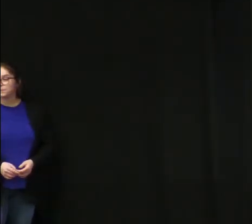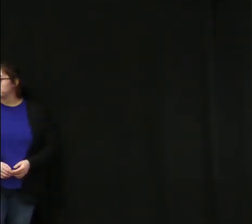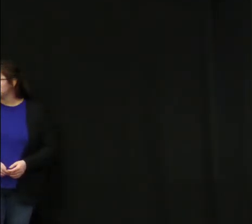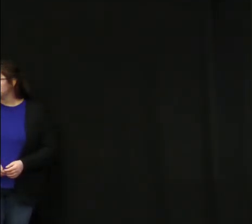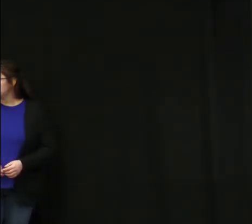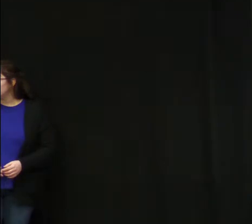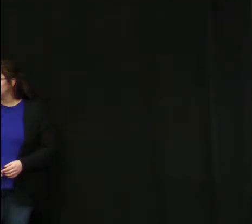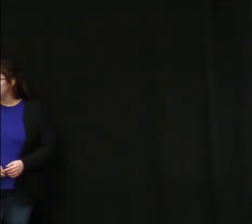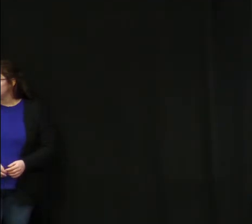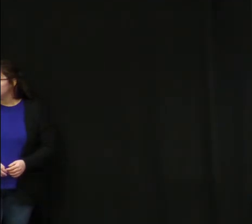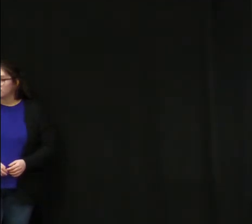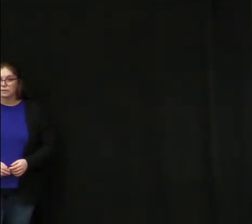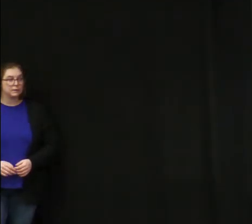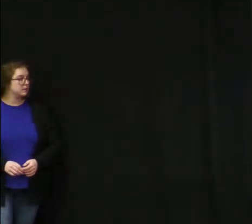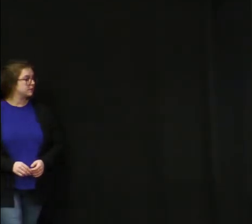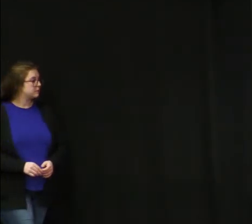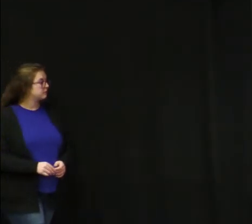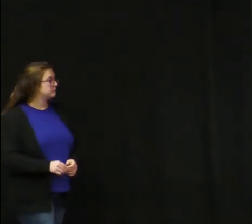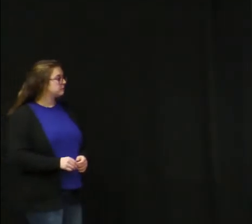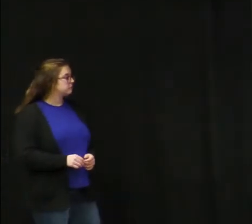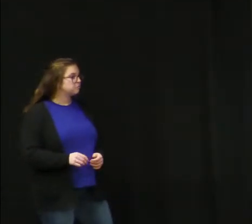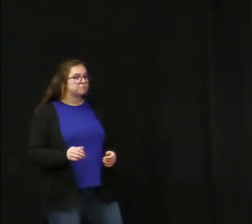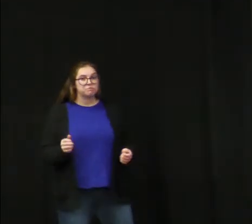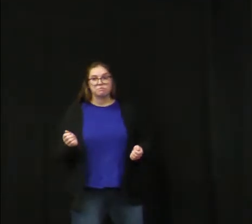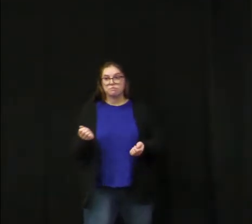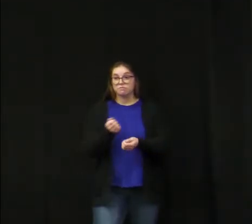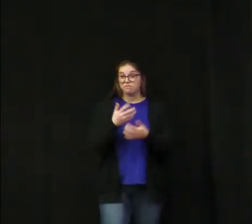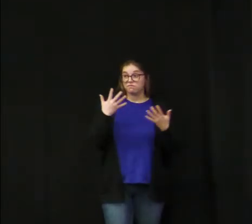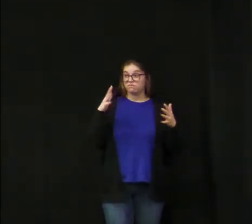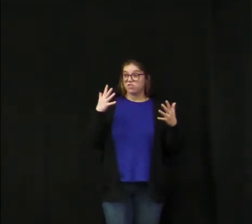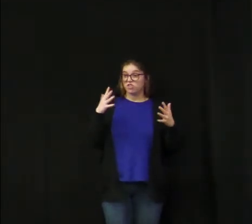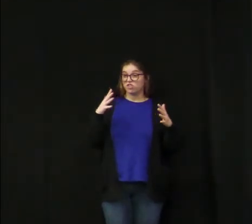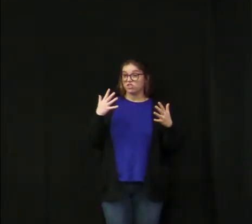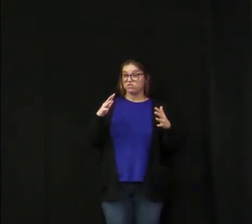Yeah. It looks like everybody is kind of